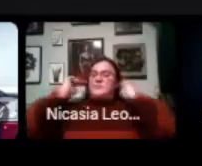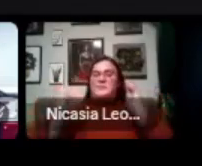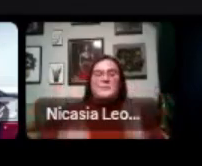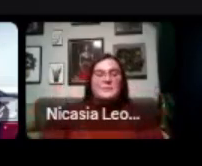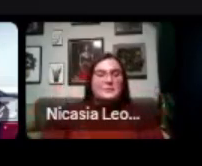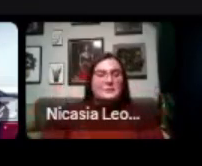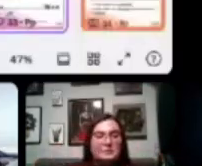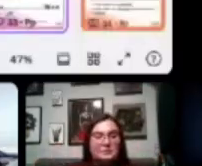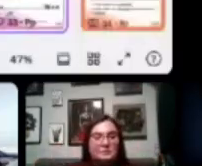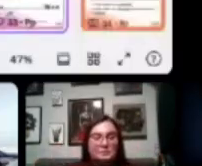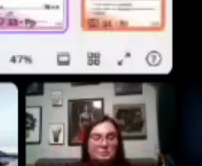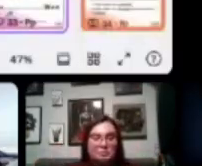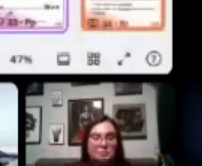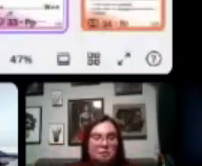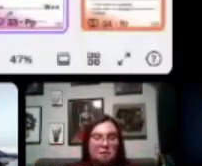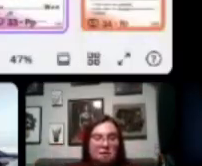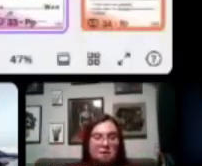We good? Can y'all see? Yes.